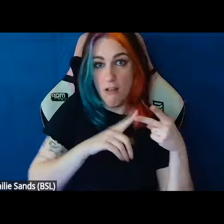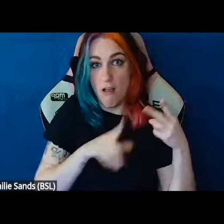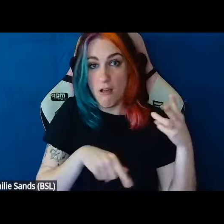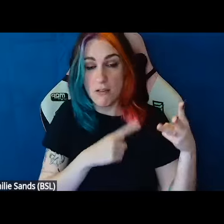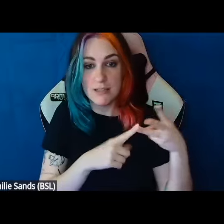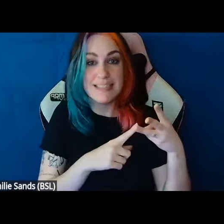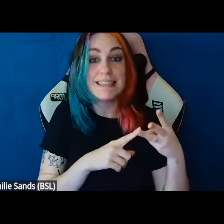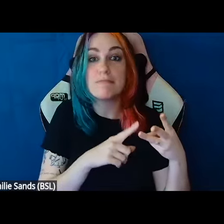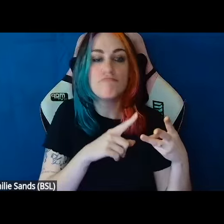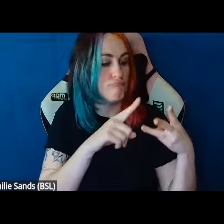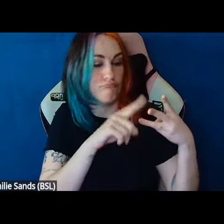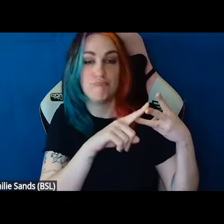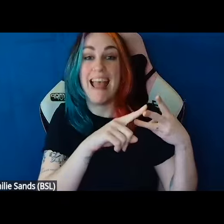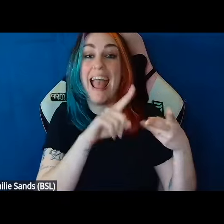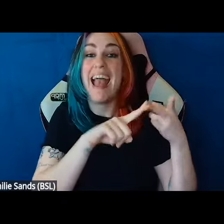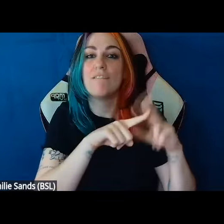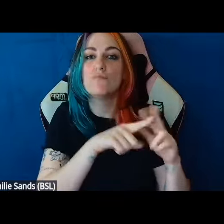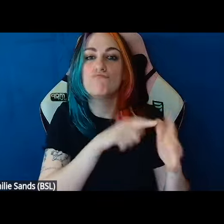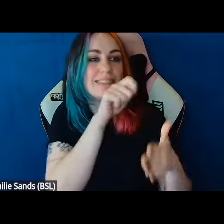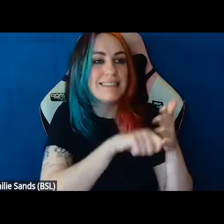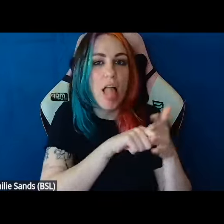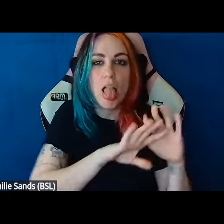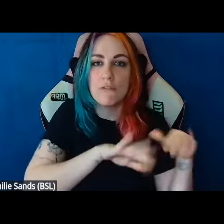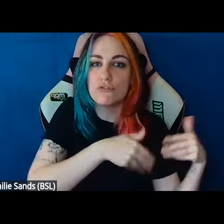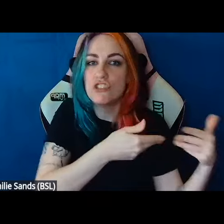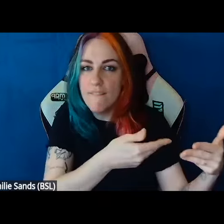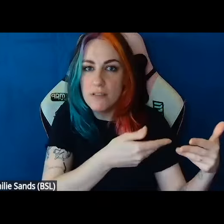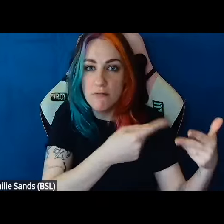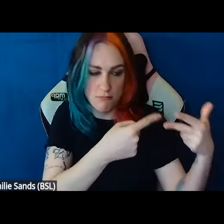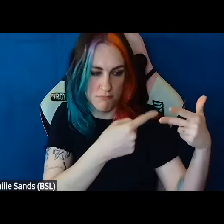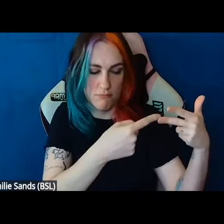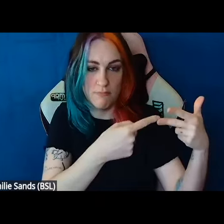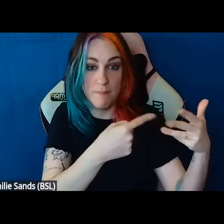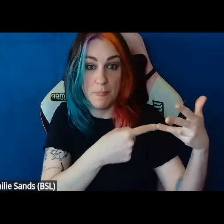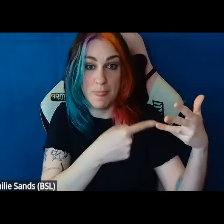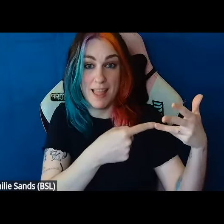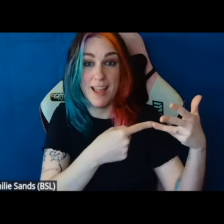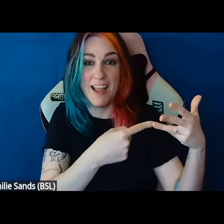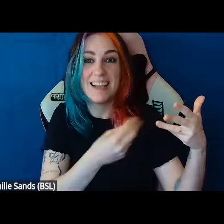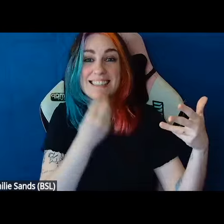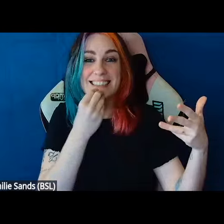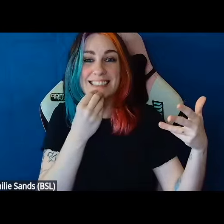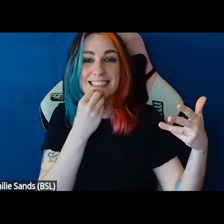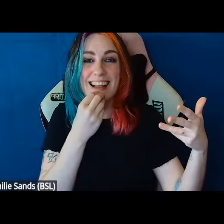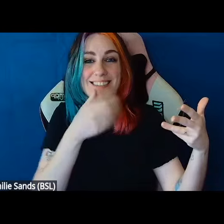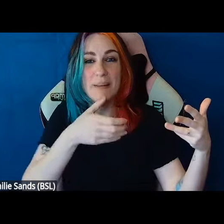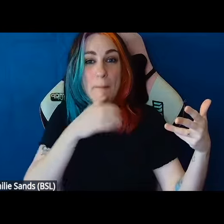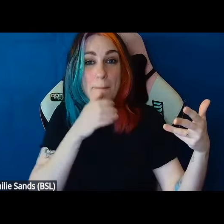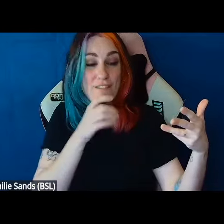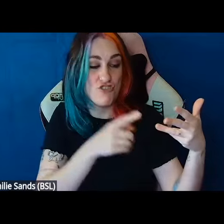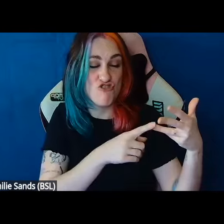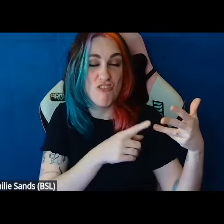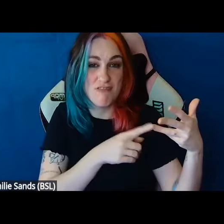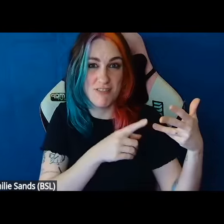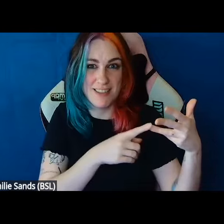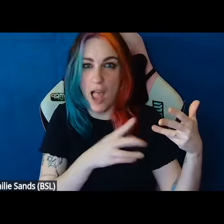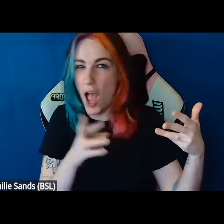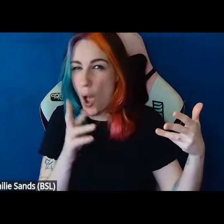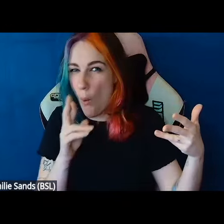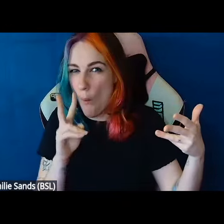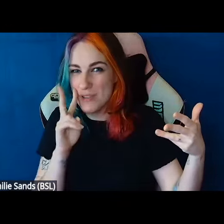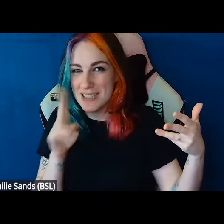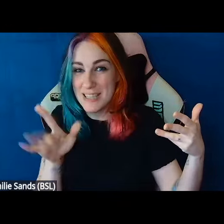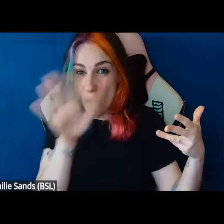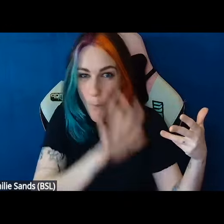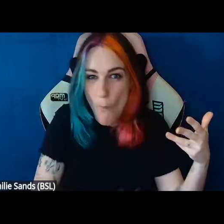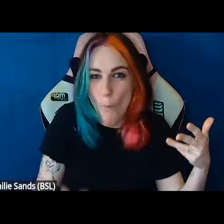sell or services to provide. My favorite, snacks and beverages, where I do hope to see all of